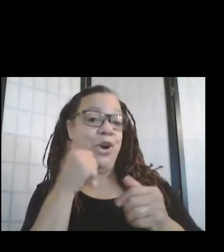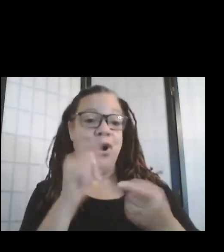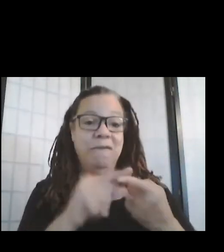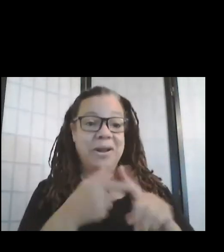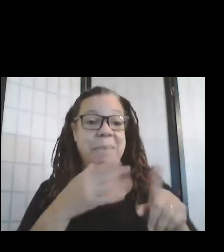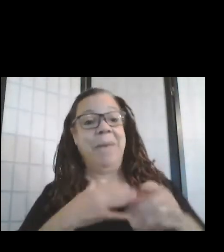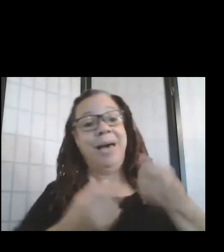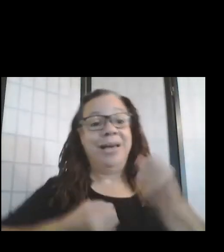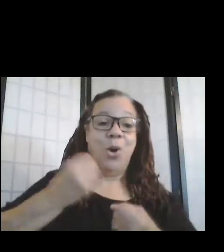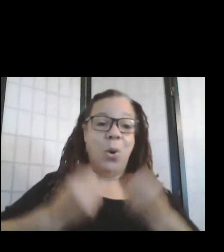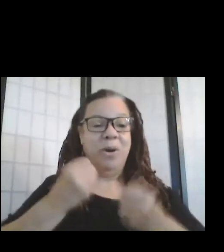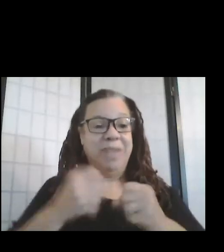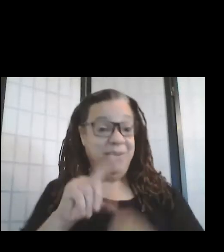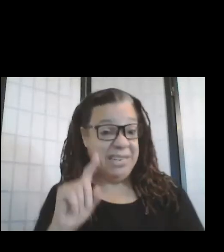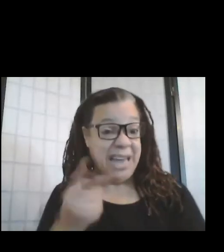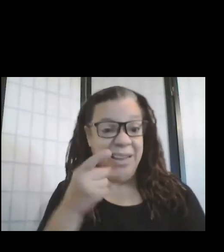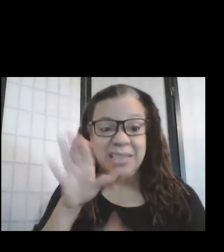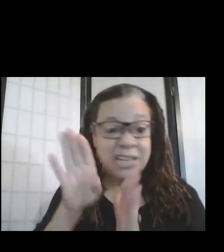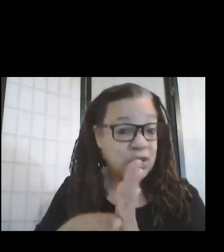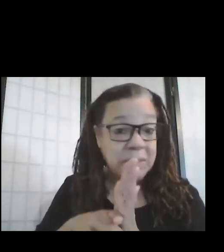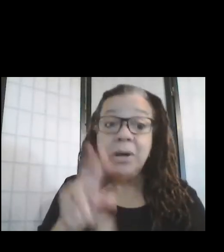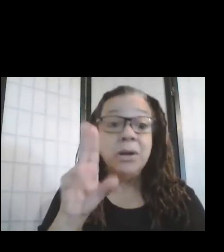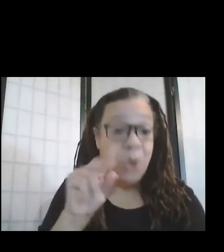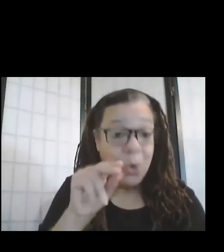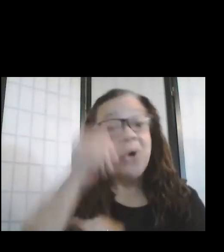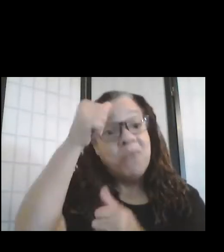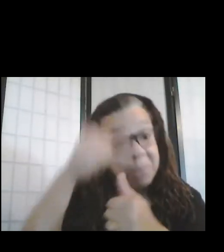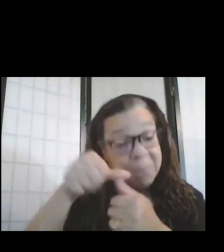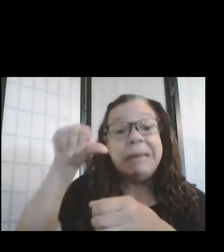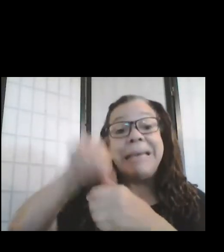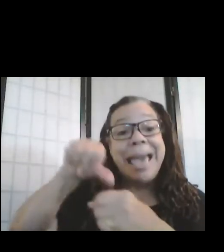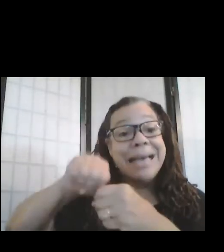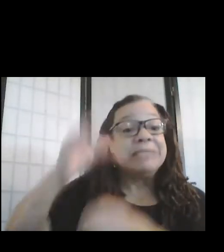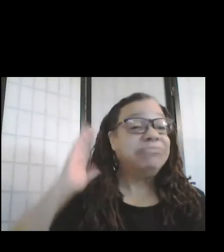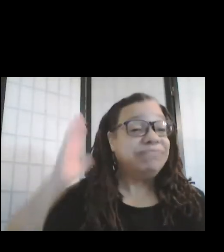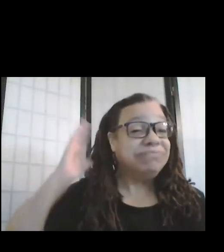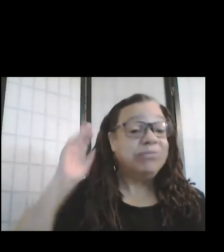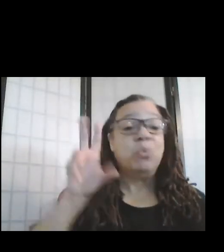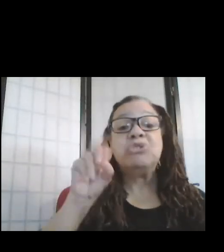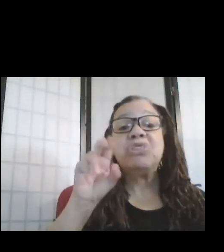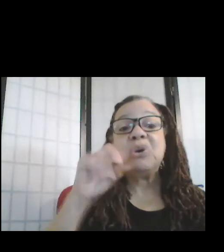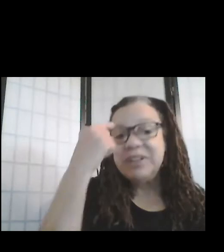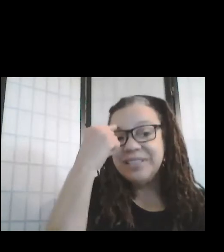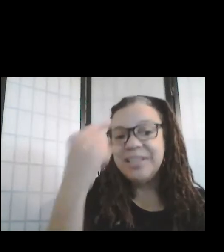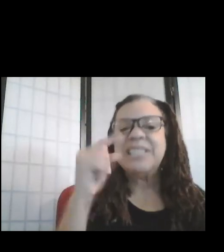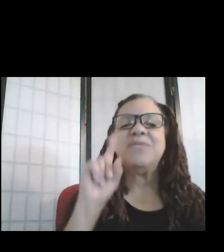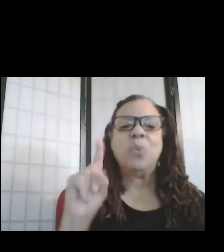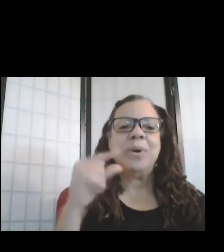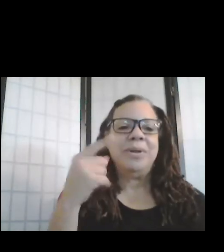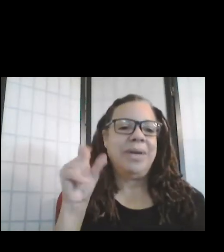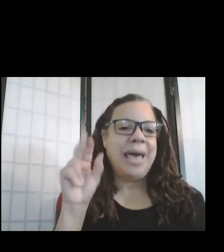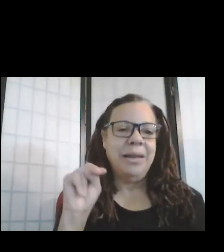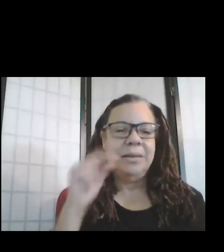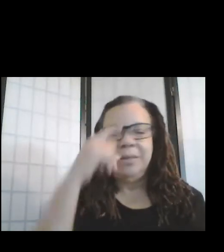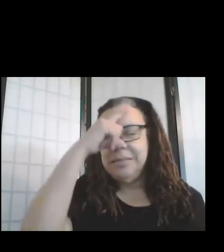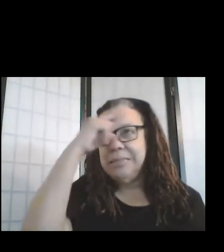way, if $1 sounds cheap, note that gas was 30 cents a gallon. Summer nights were the best.